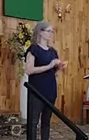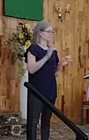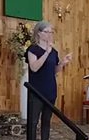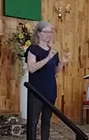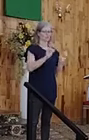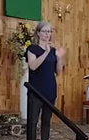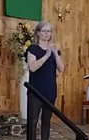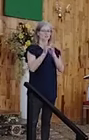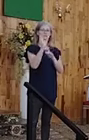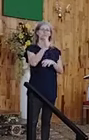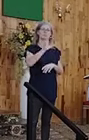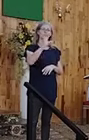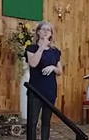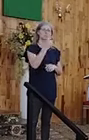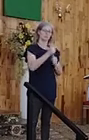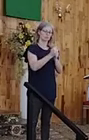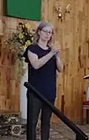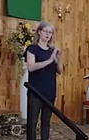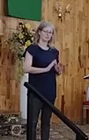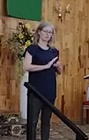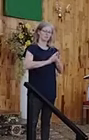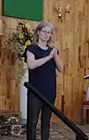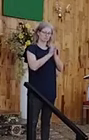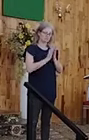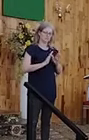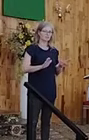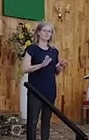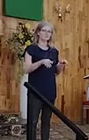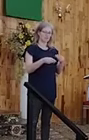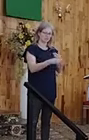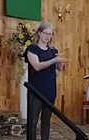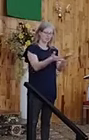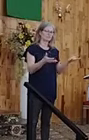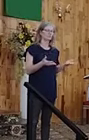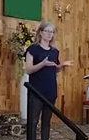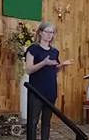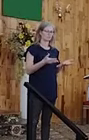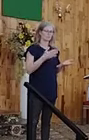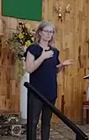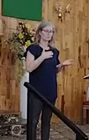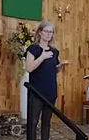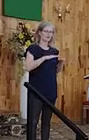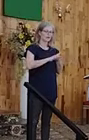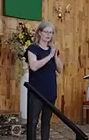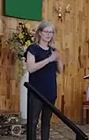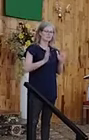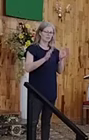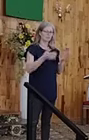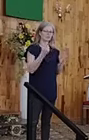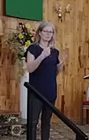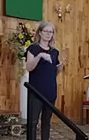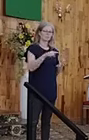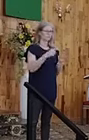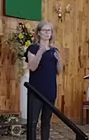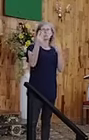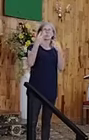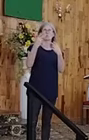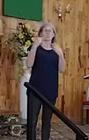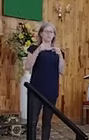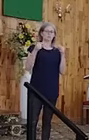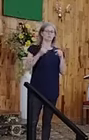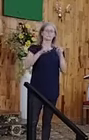Jesus Christ, who said to your apostles, "Peace I leave you, my peace I give you," look not on our sins, but on the